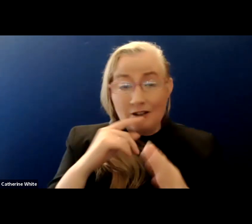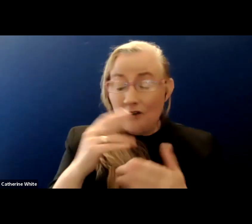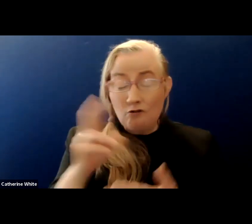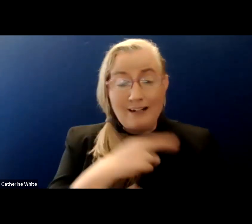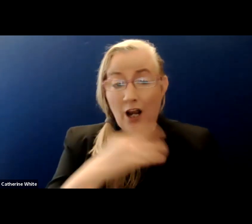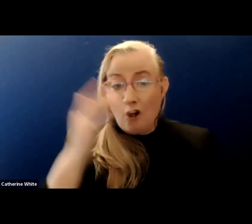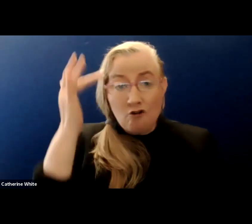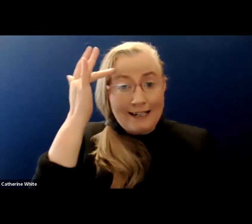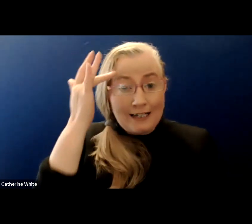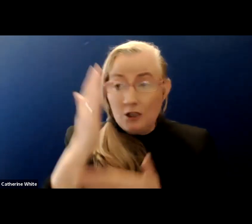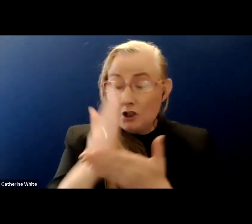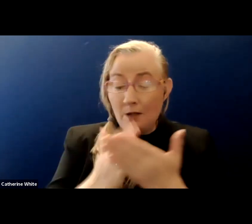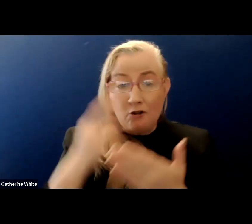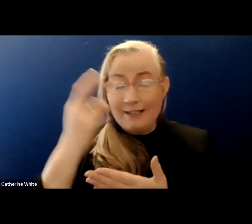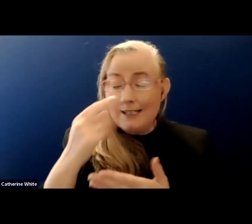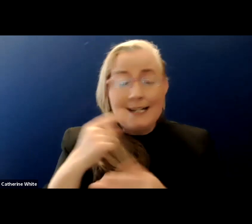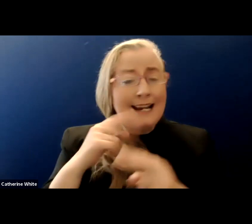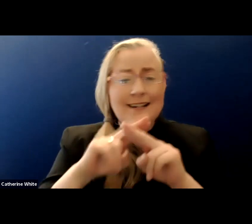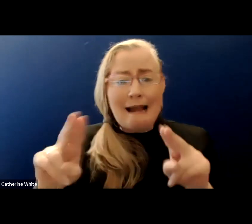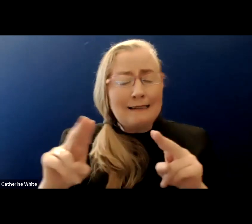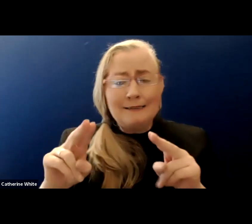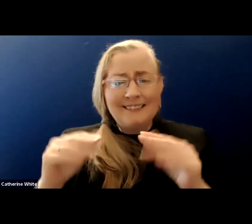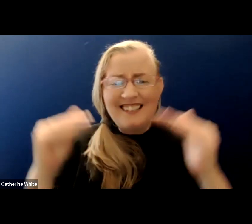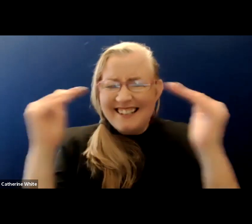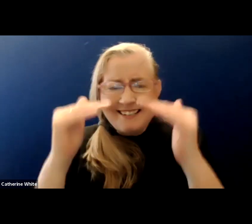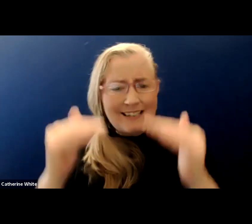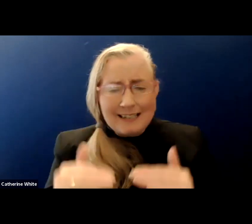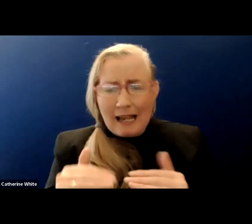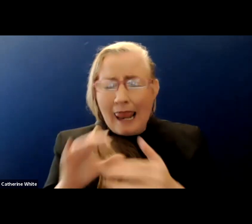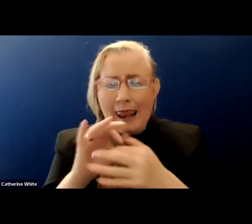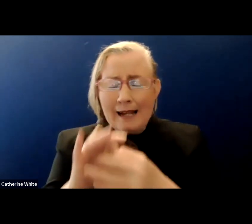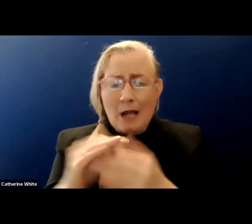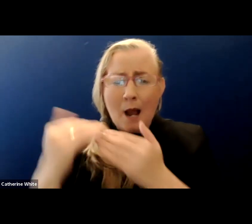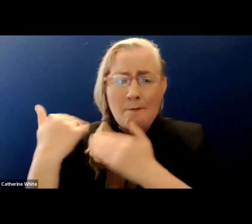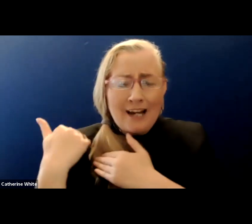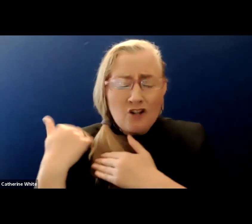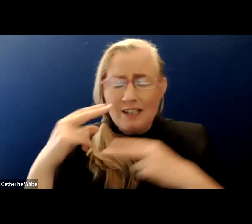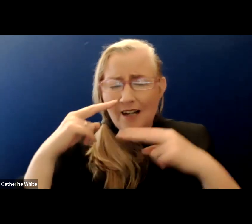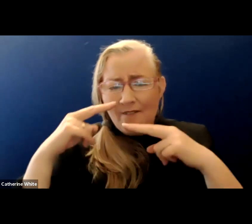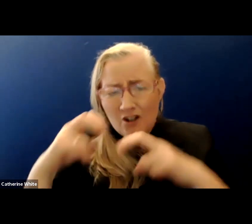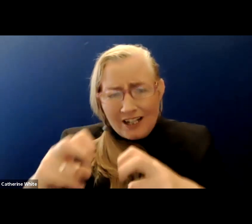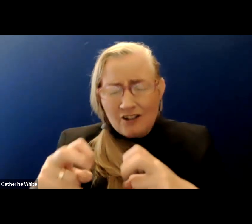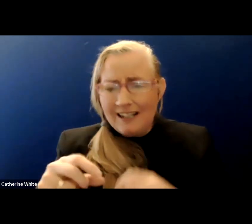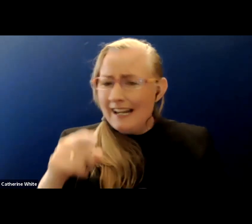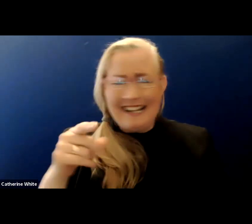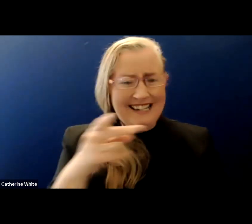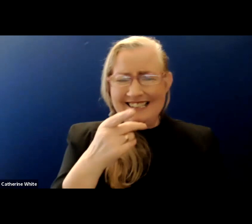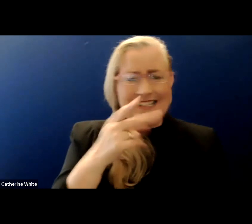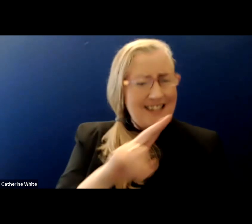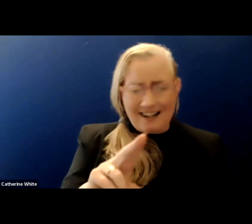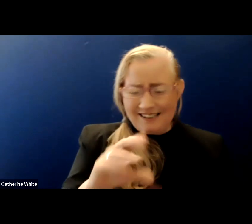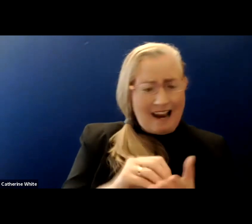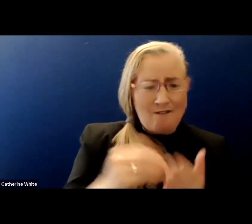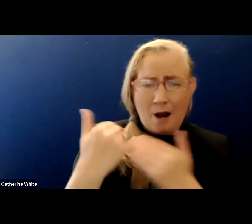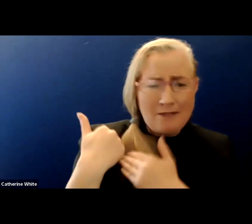Some of the reasoning there is inconsistent internally, with obligations to investigate something over which you didn't have an obligation, for example,